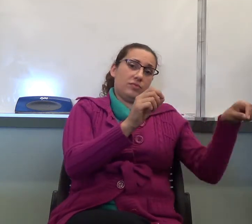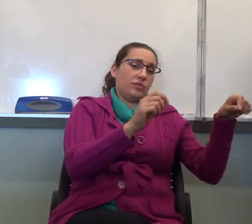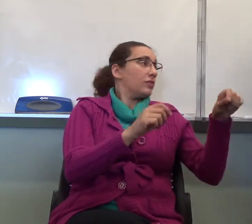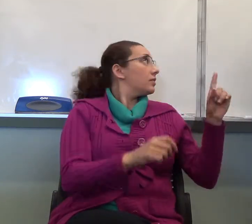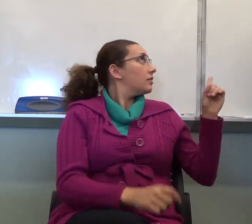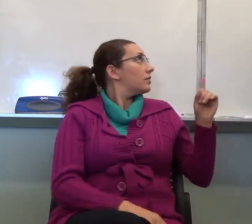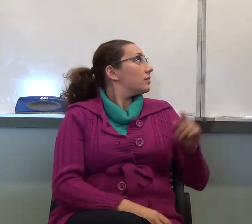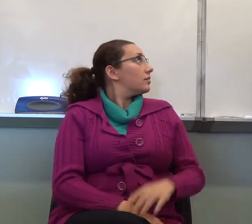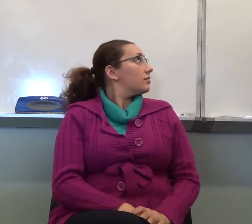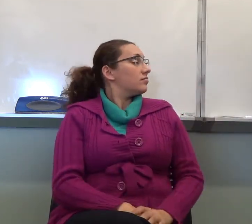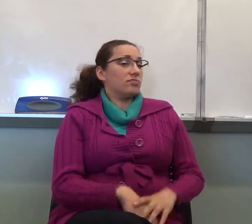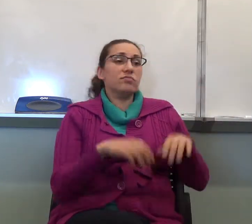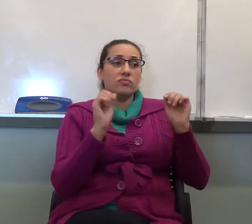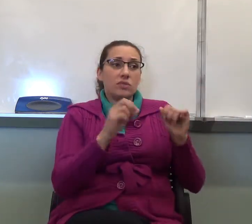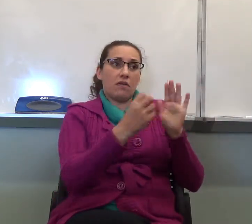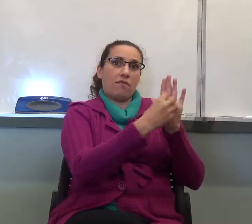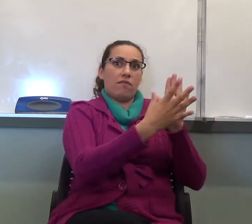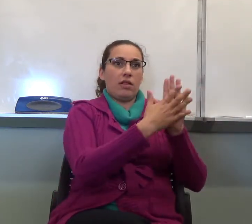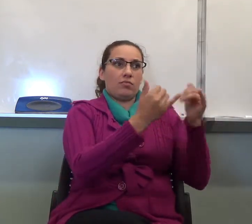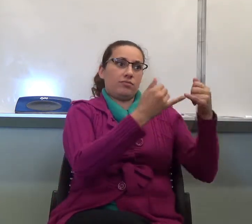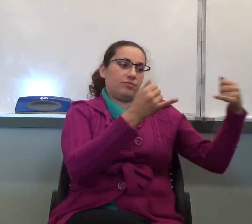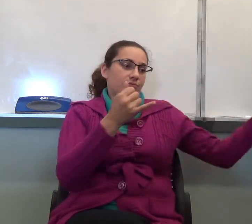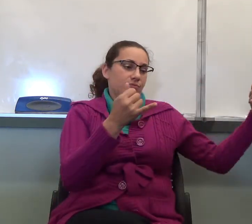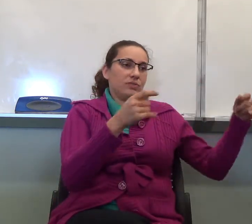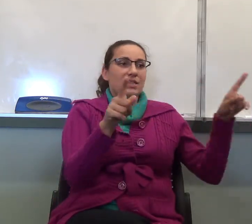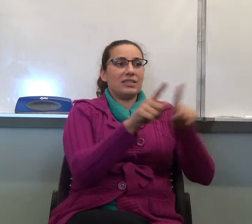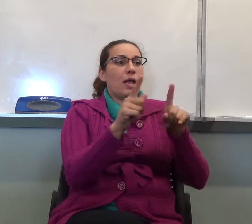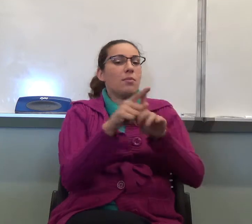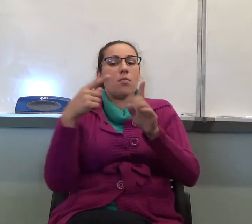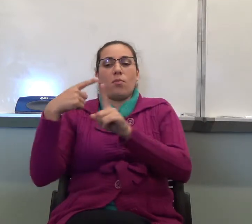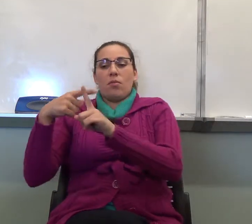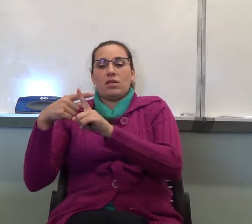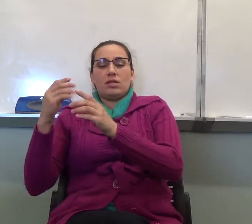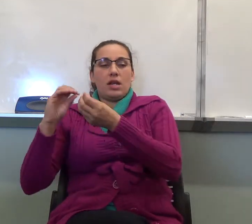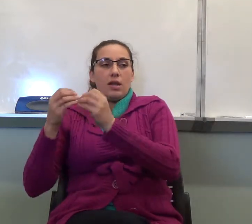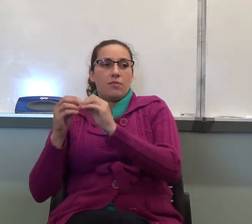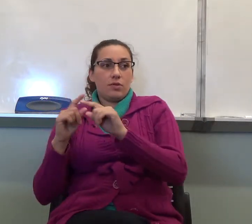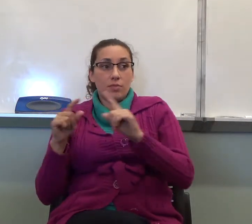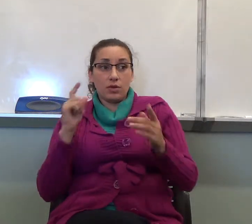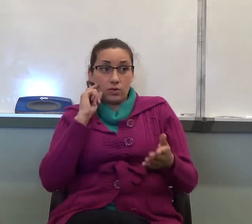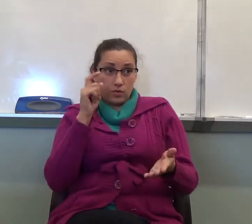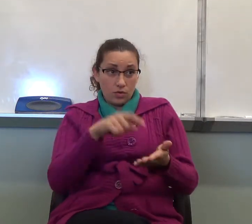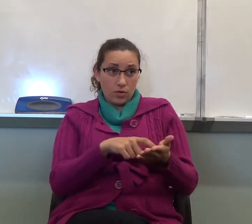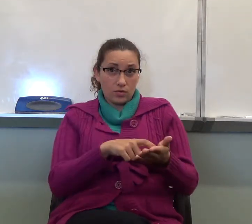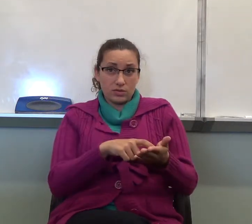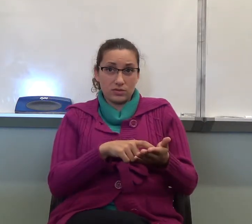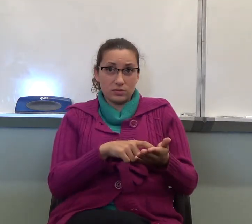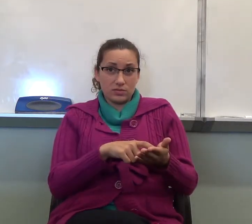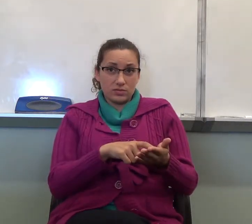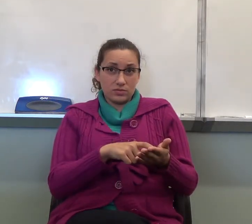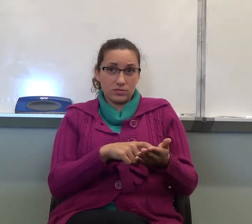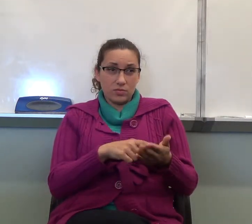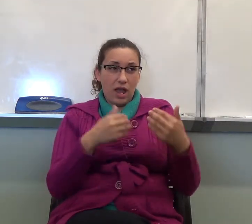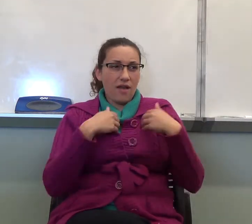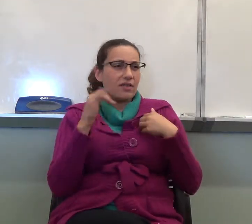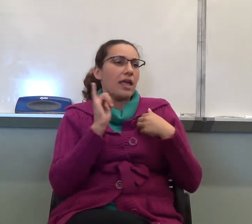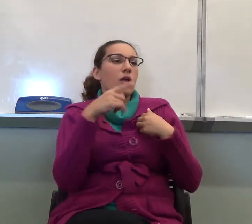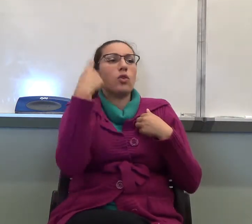So you can fill this in just as much as you fill that in. But notice we have a kind of mirror reflection going on. You know, if you